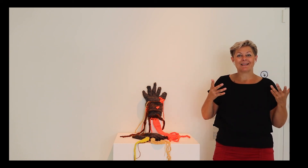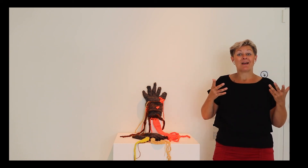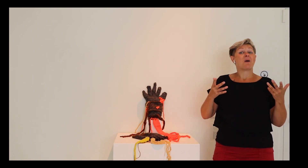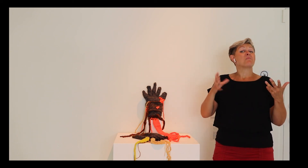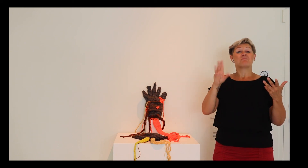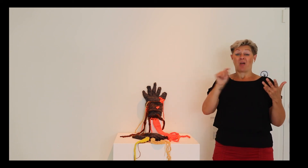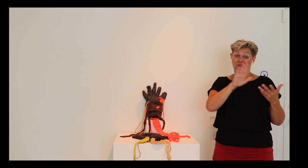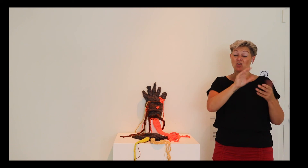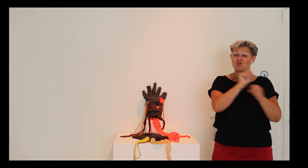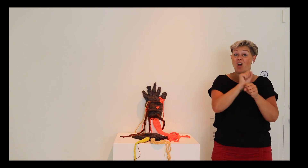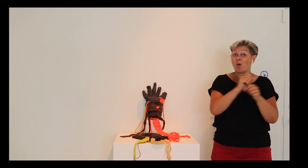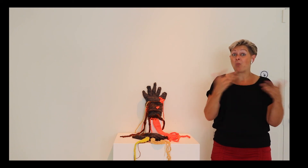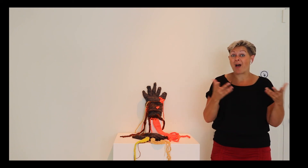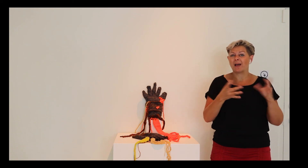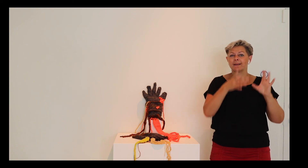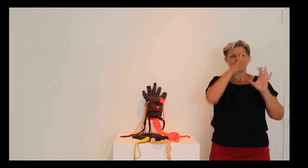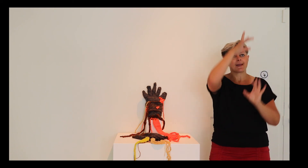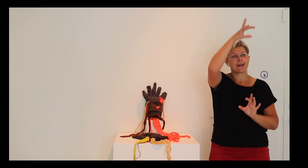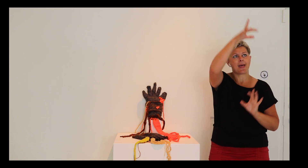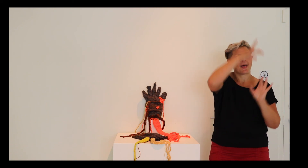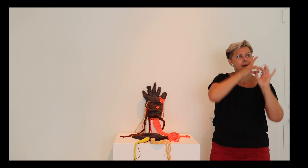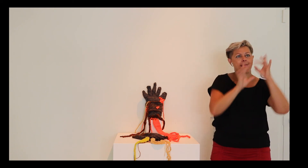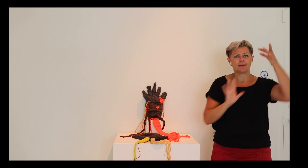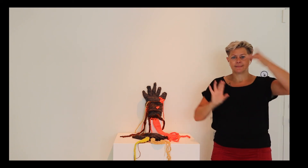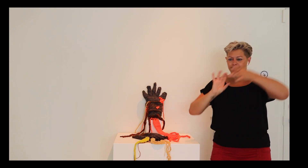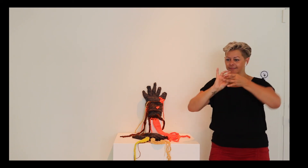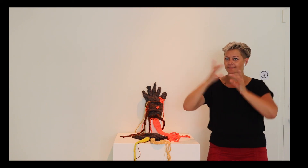connect, stretching across time and distance and